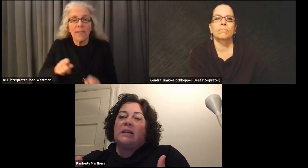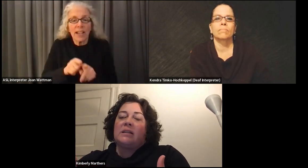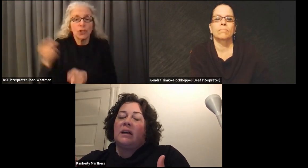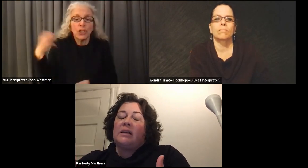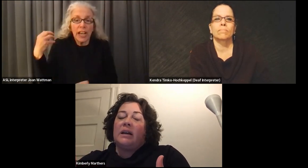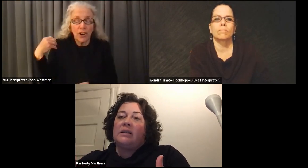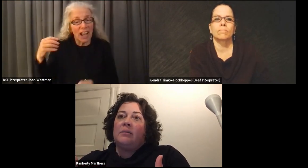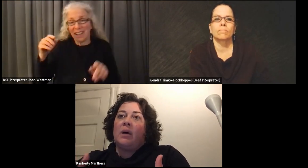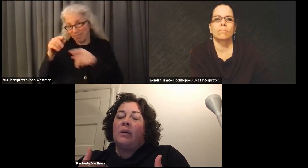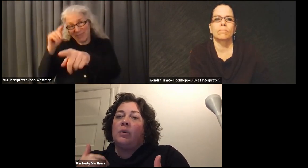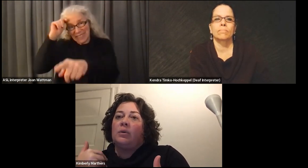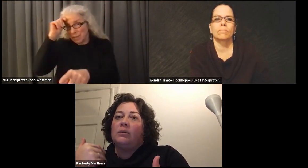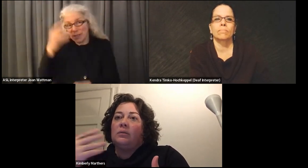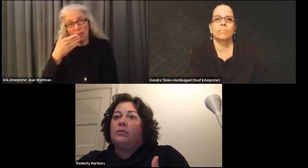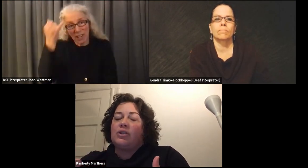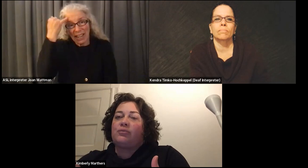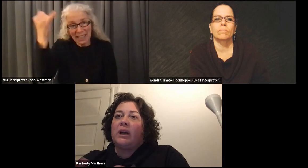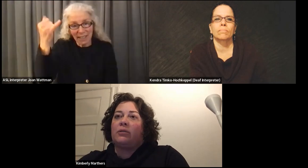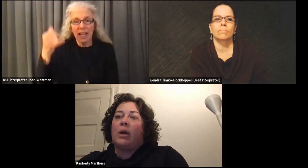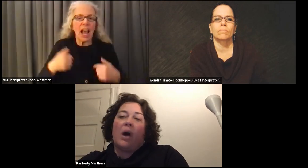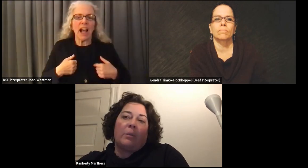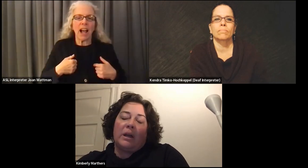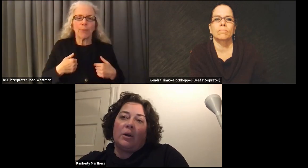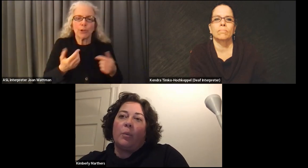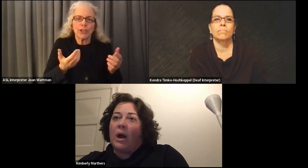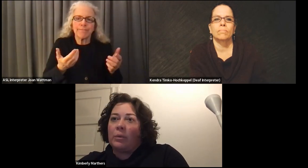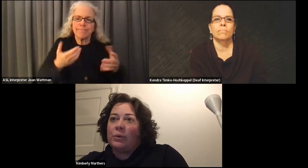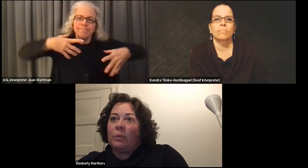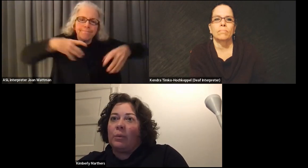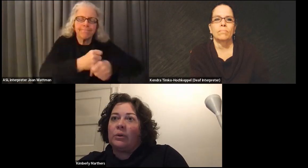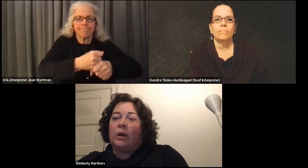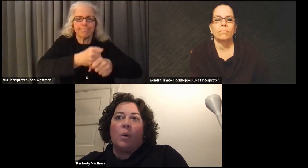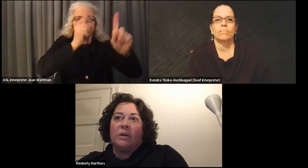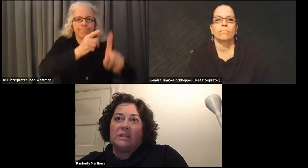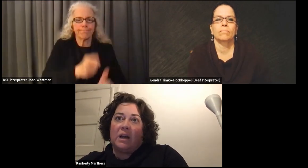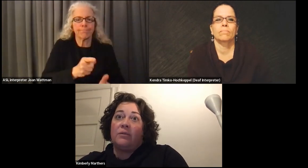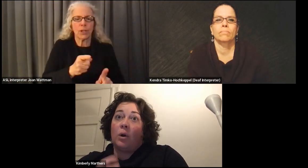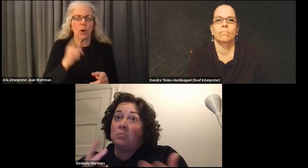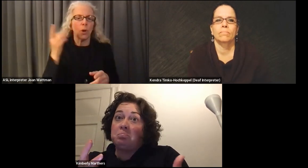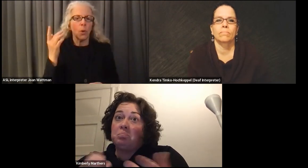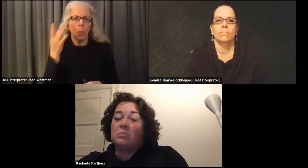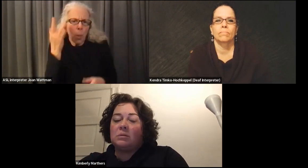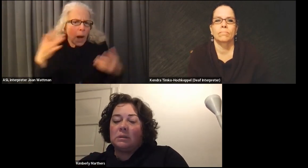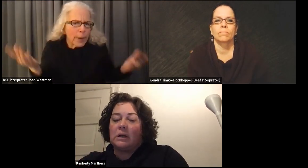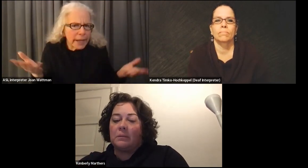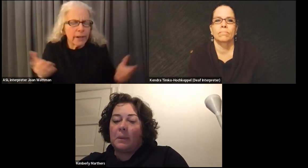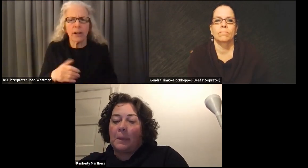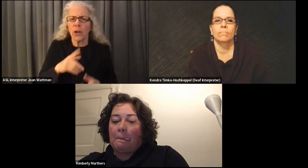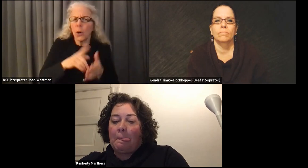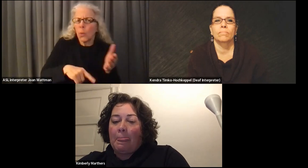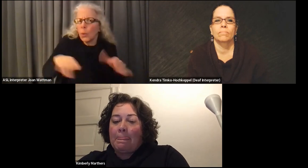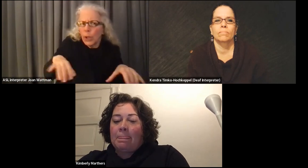a fantastic idea, Tim. I will just reiterate why we're here, why we're doing what we're doing, and what we stand for.